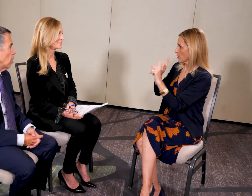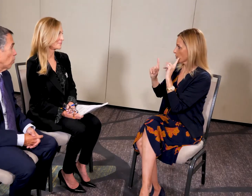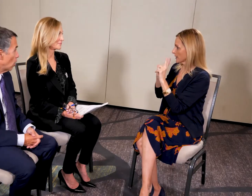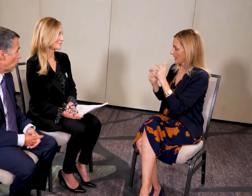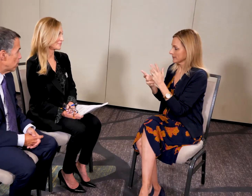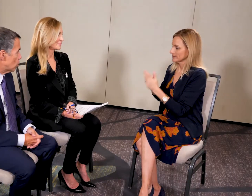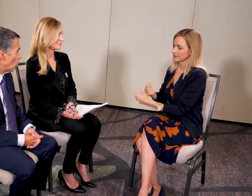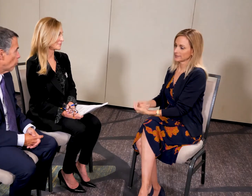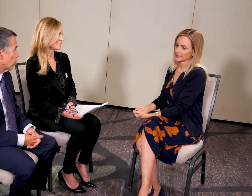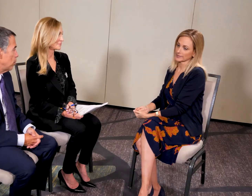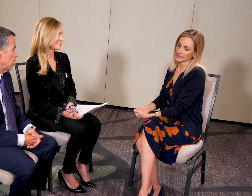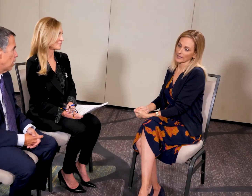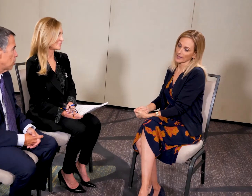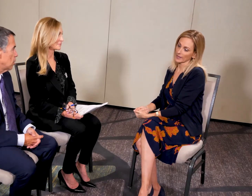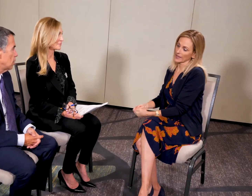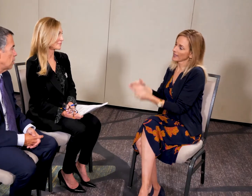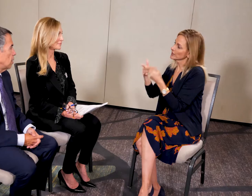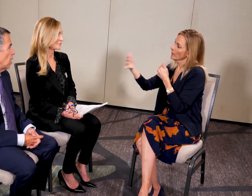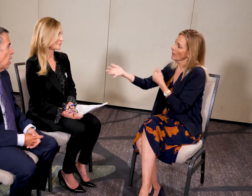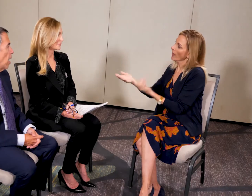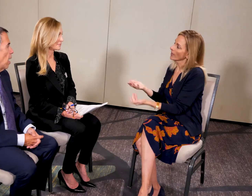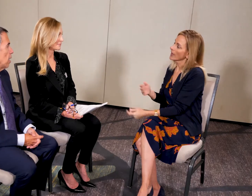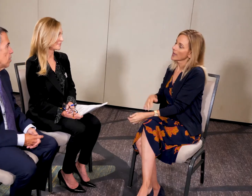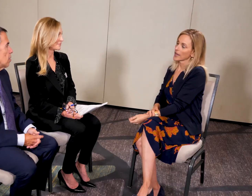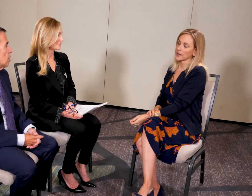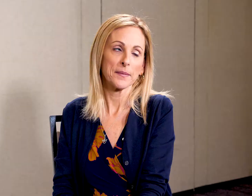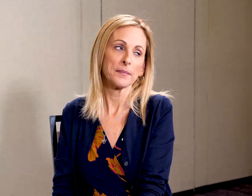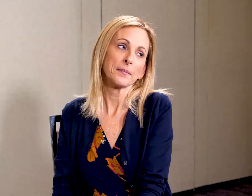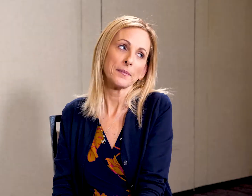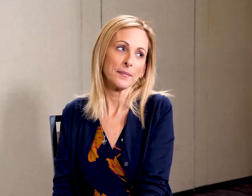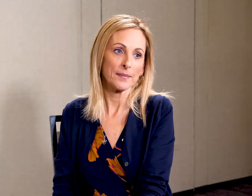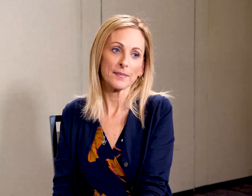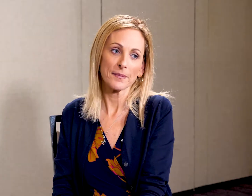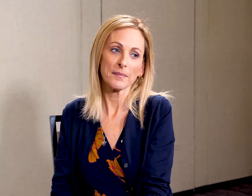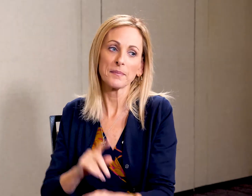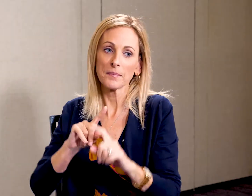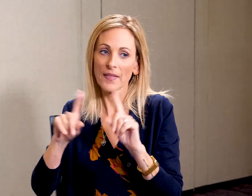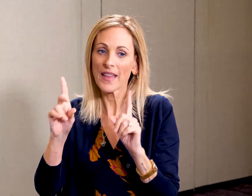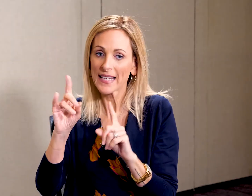a great tool for communication, and so